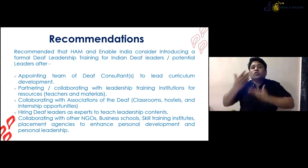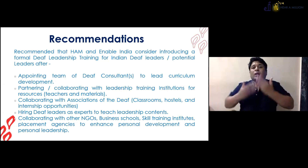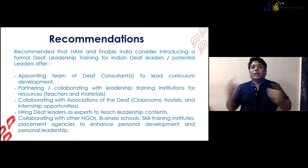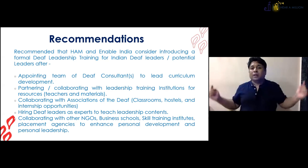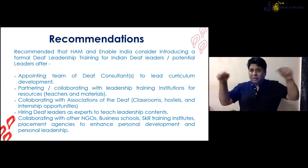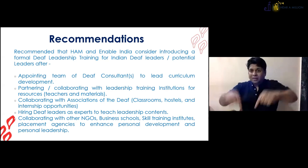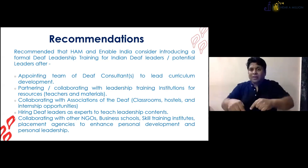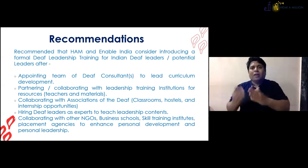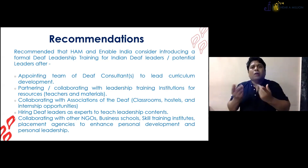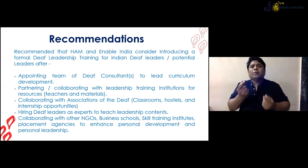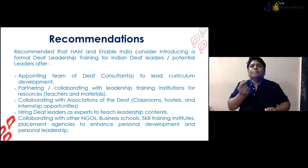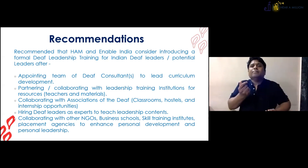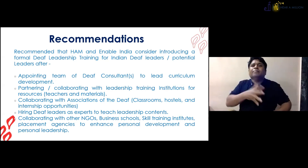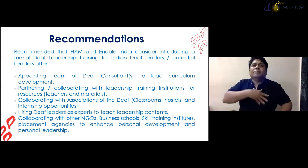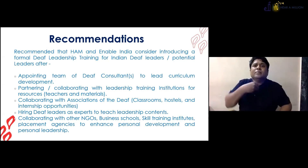classrooms, hostels,